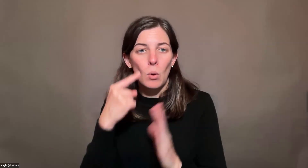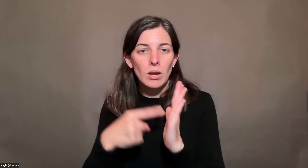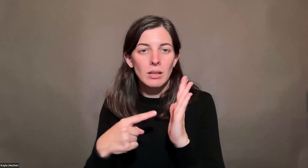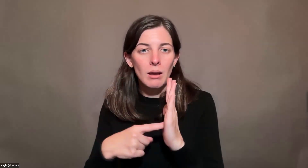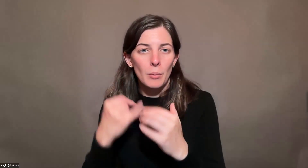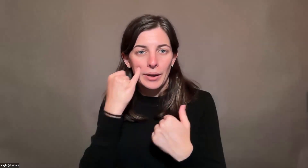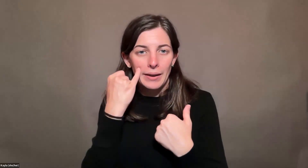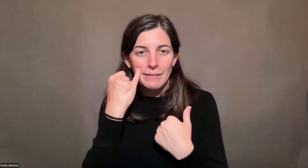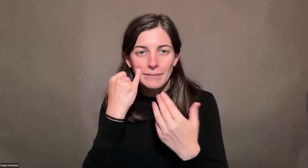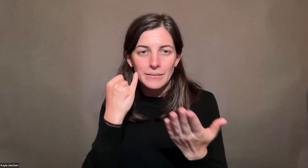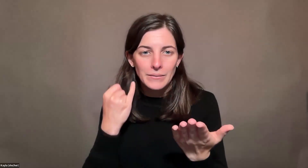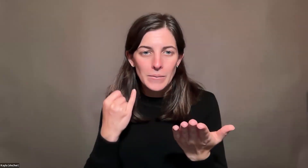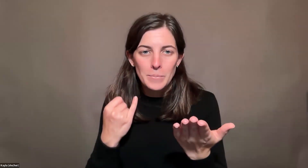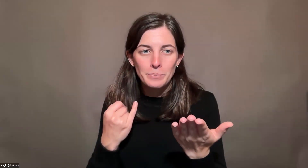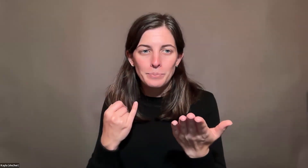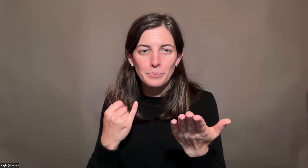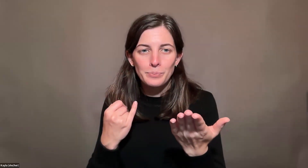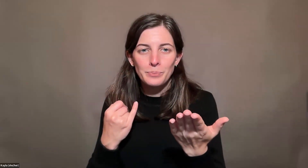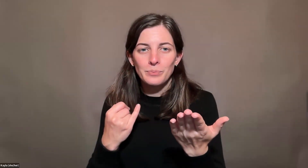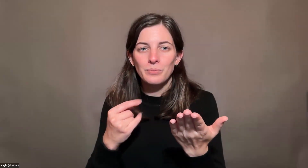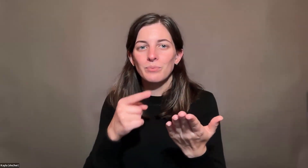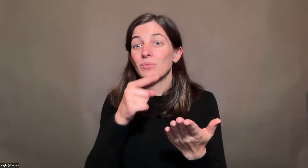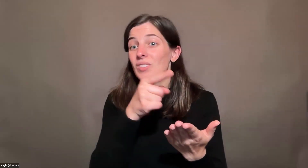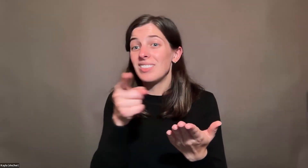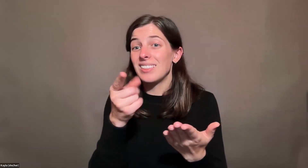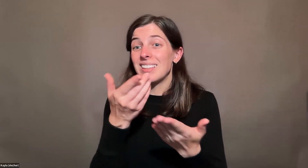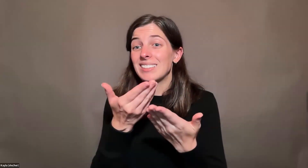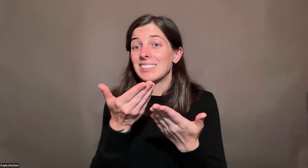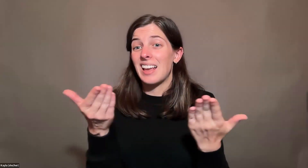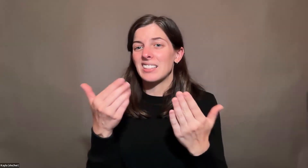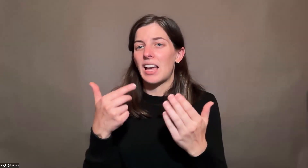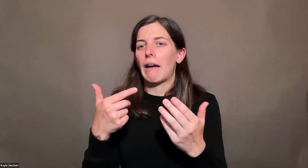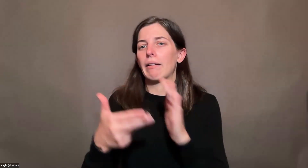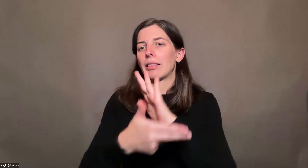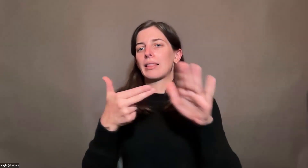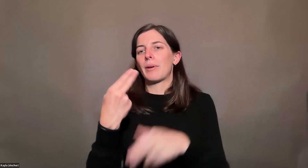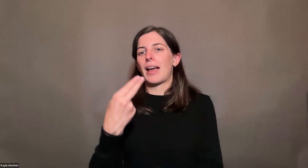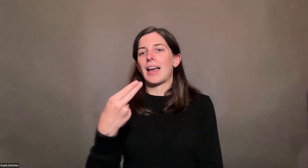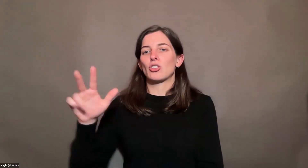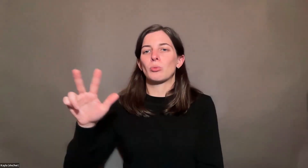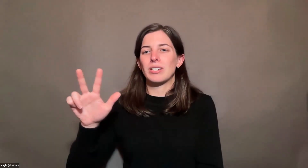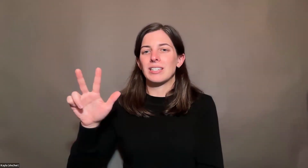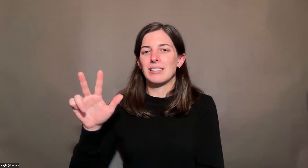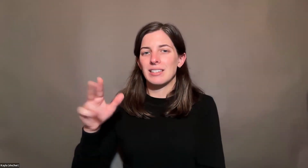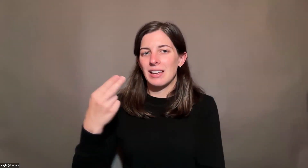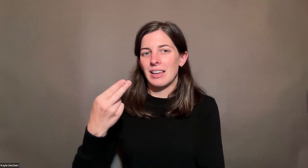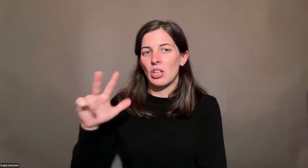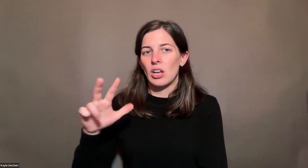if I set these things as a H3, for example, if I develop some blog which is having by